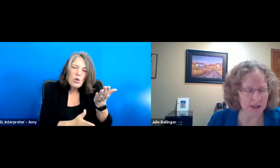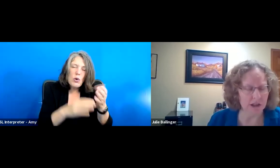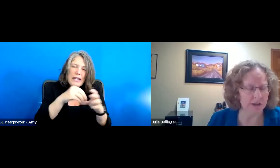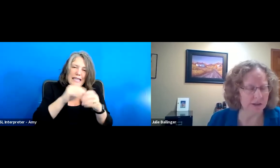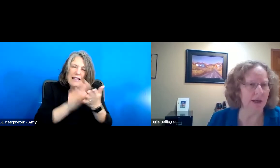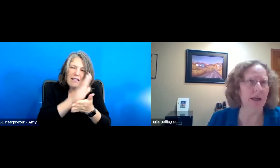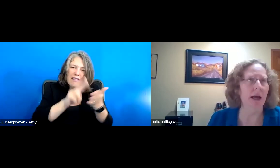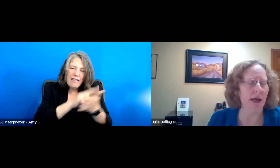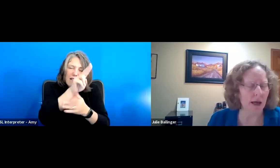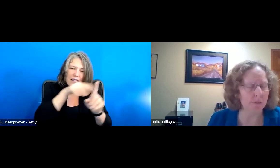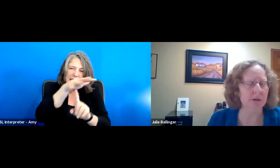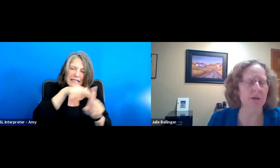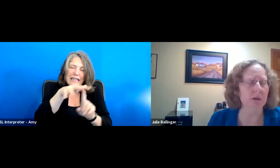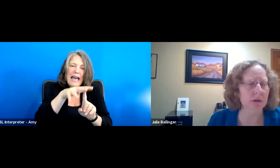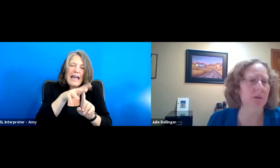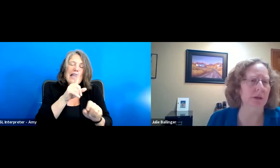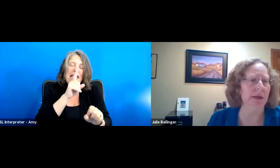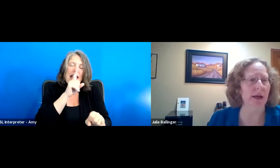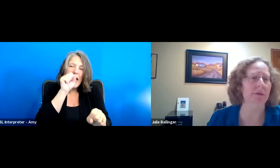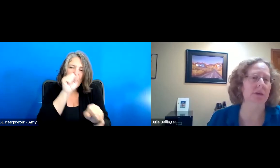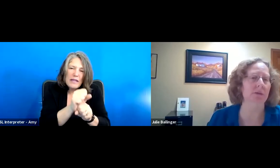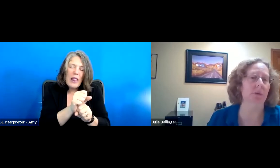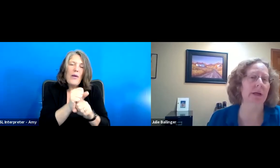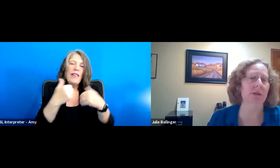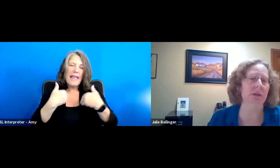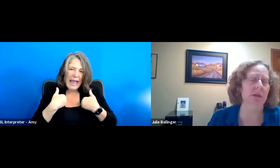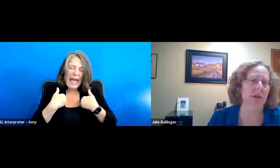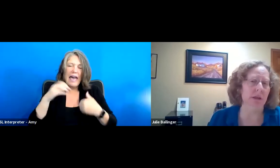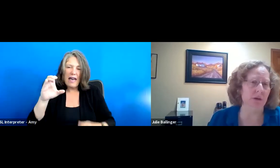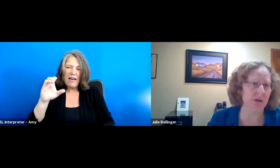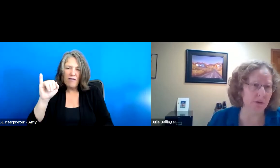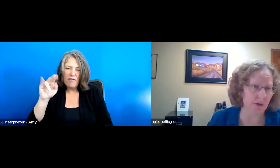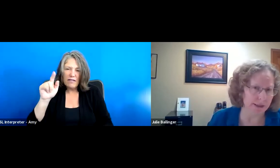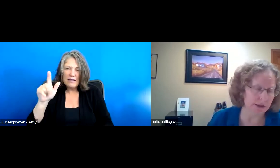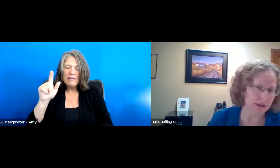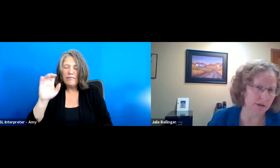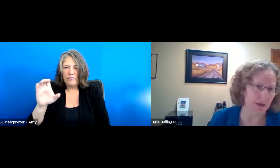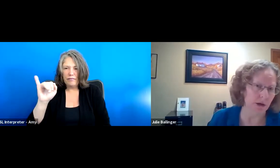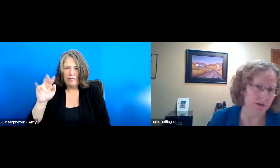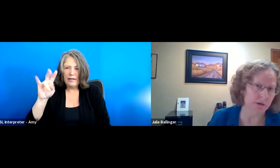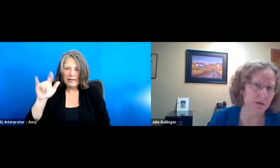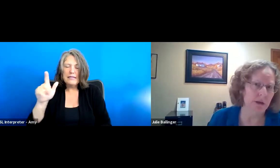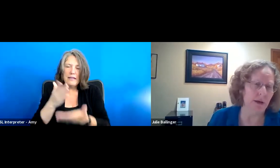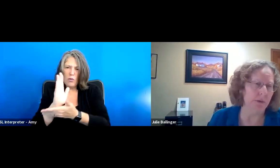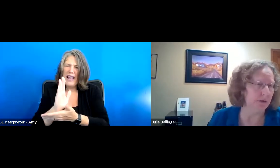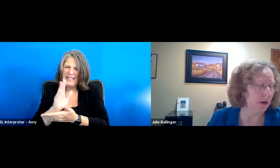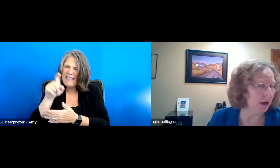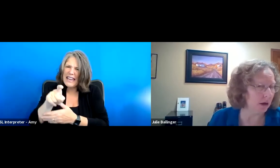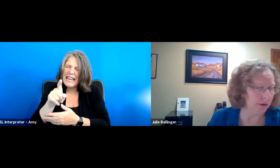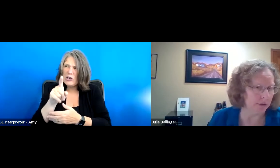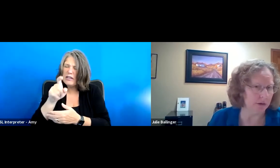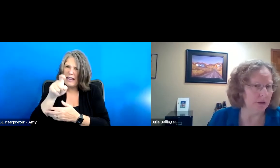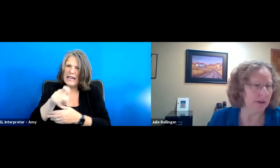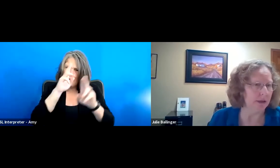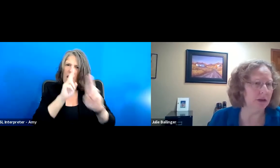higher education setting absolutely have civil rights, and those civil rights need to be honored. And when they're